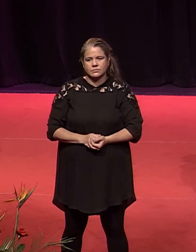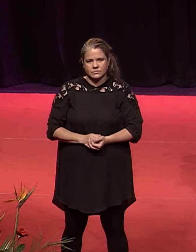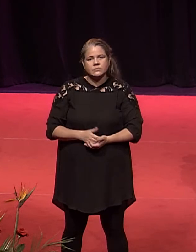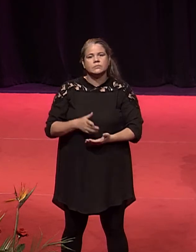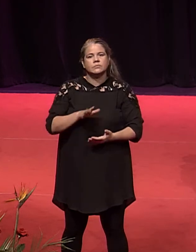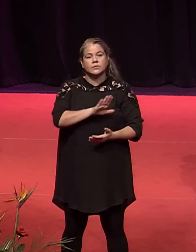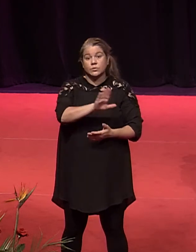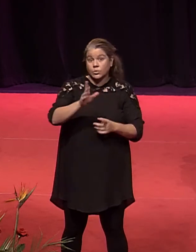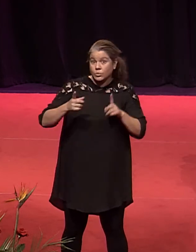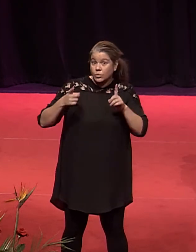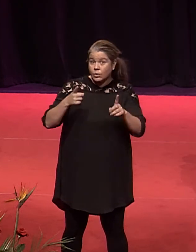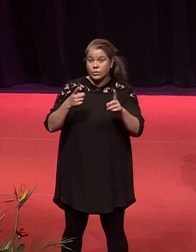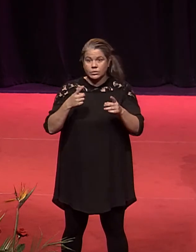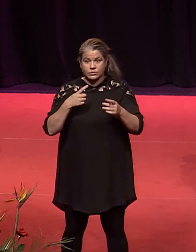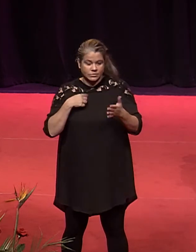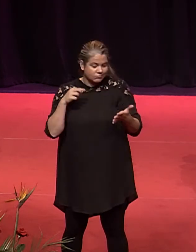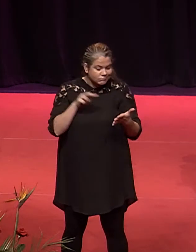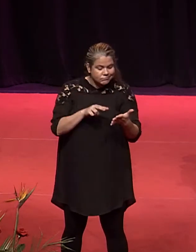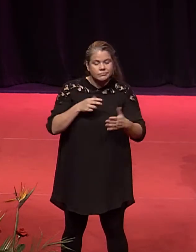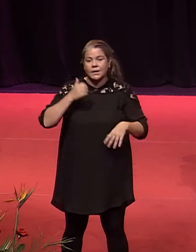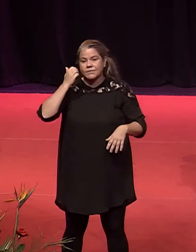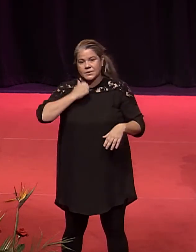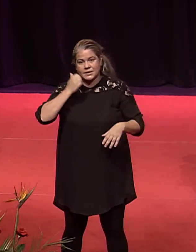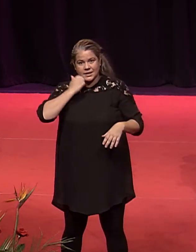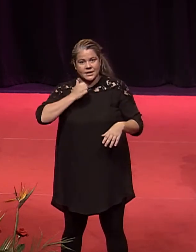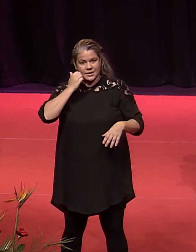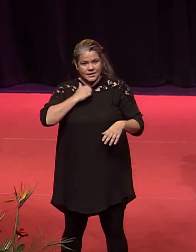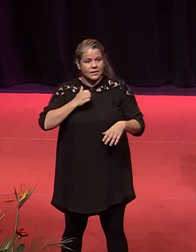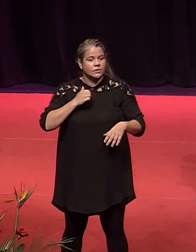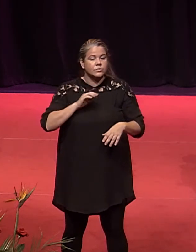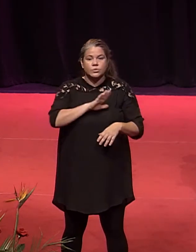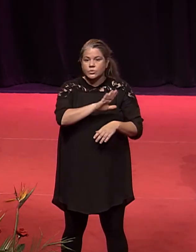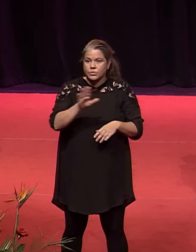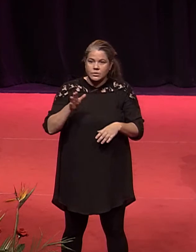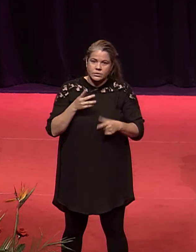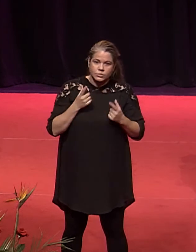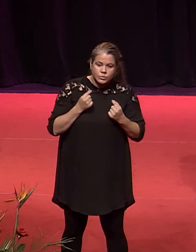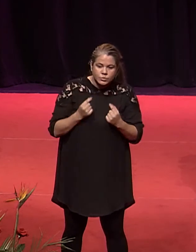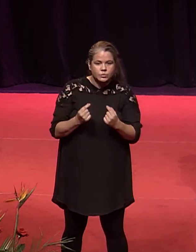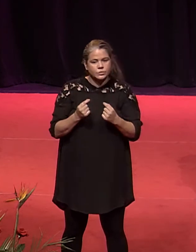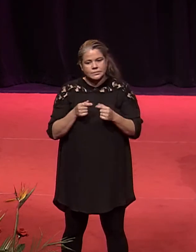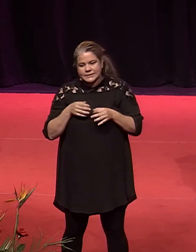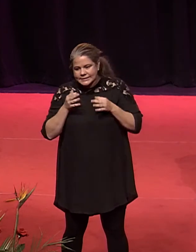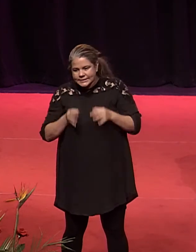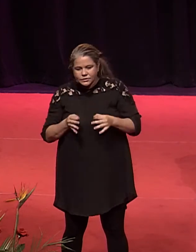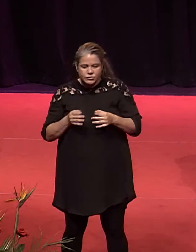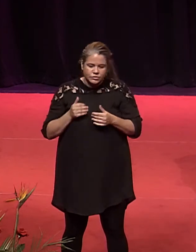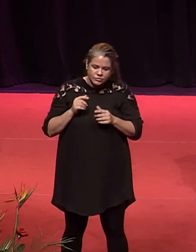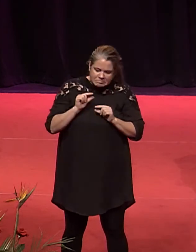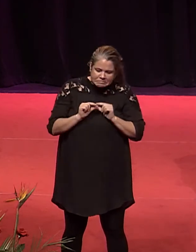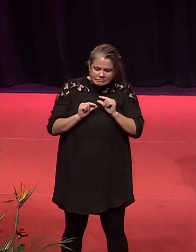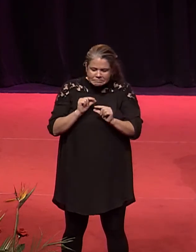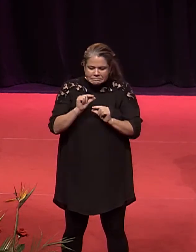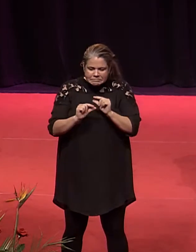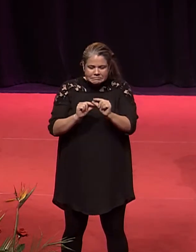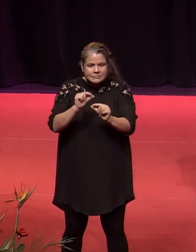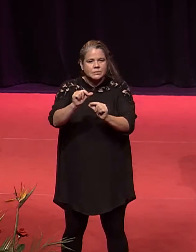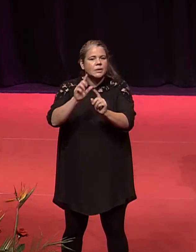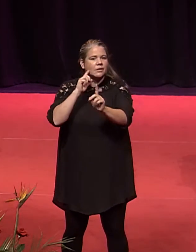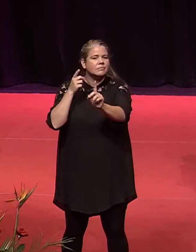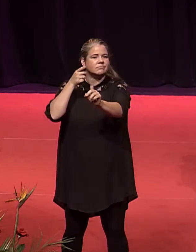and what they truly are each and every day so that the decisions that you make in life will get you closer to achieving